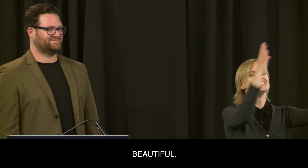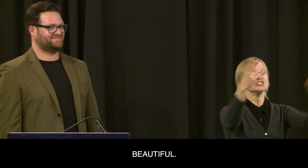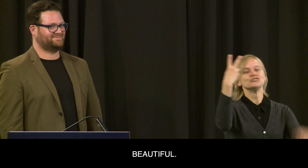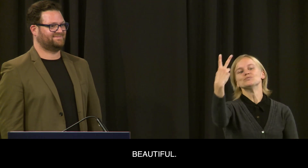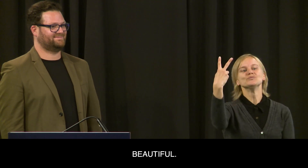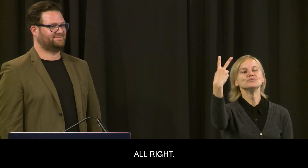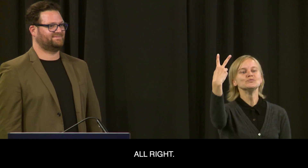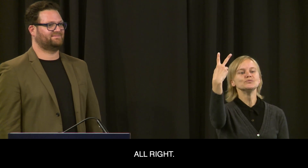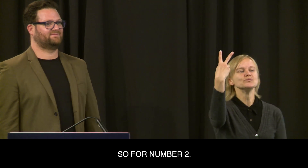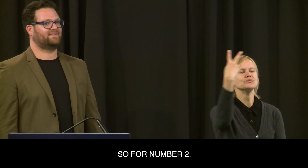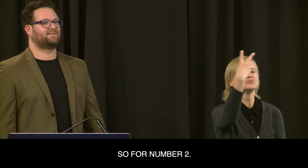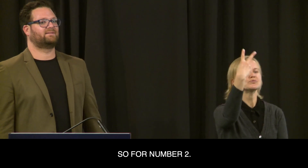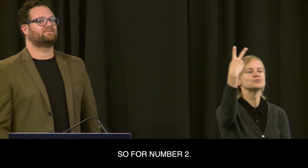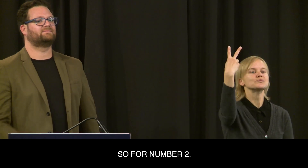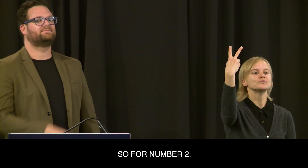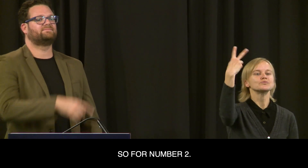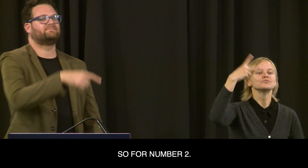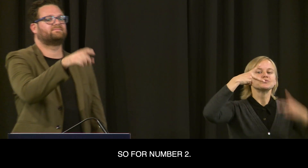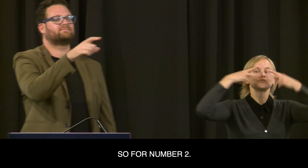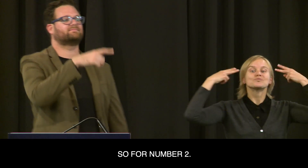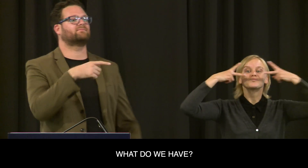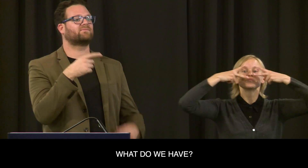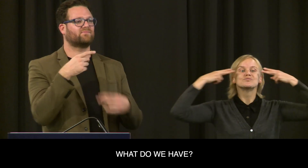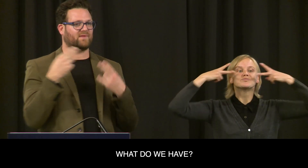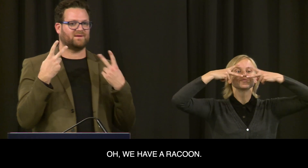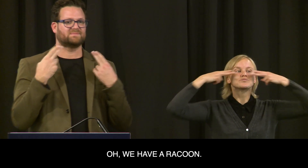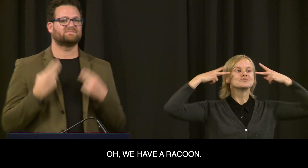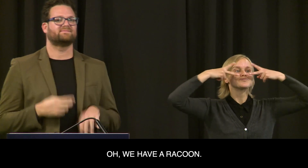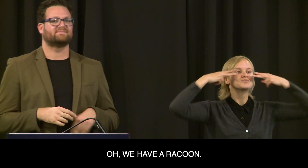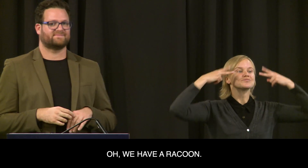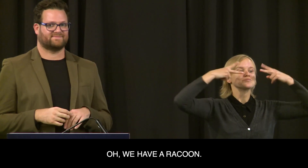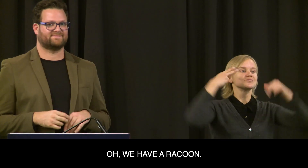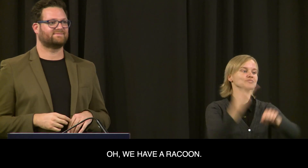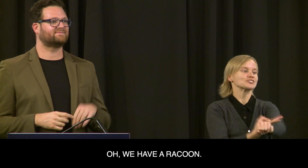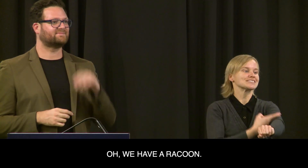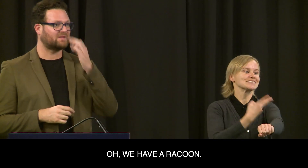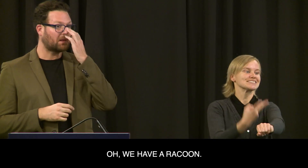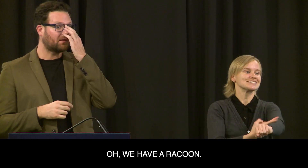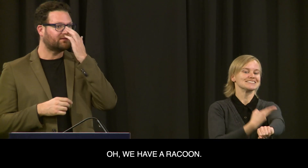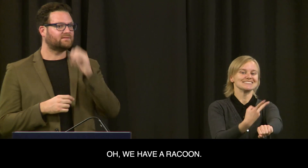Beautiful. All right, so for number 2, what do we have? Oh, we have a Haircut? raccoon,